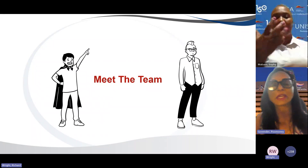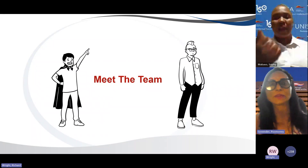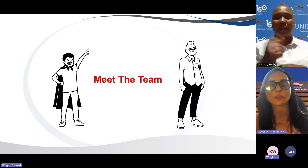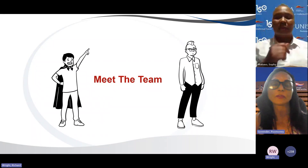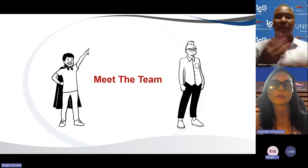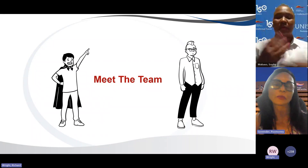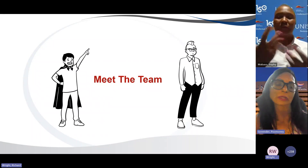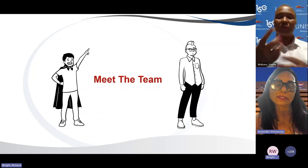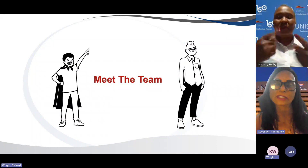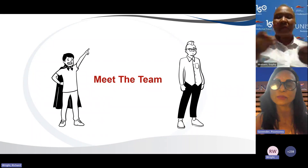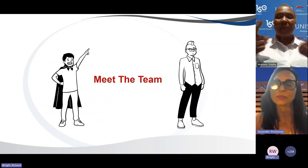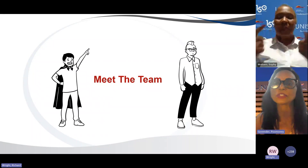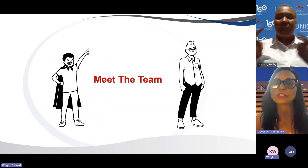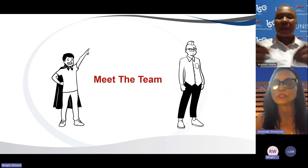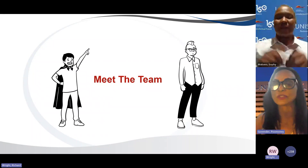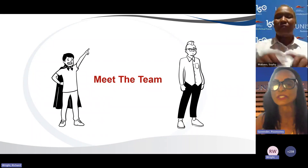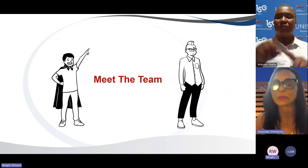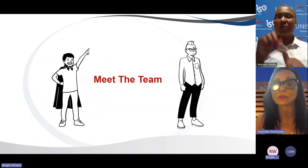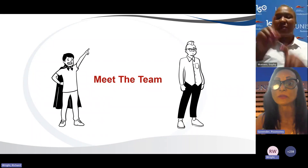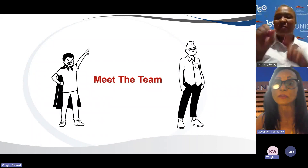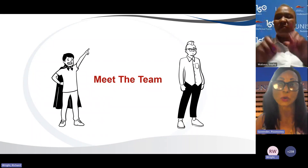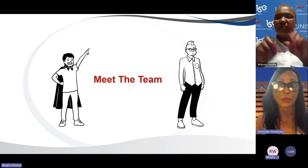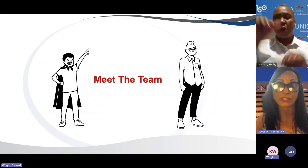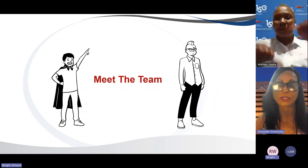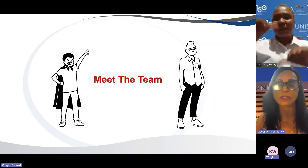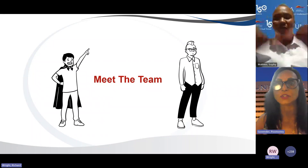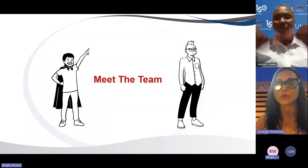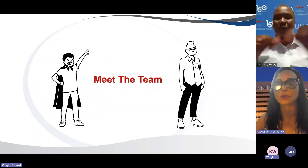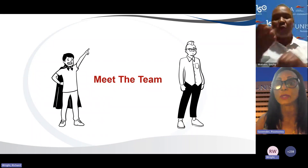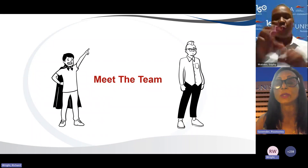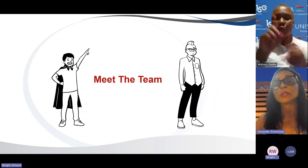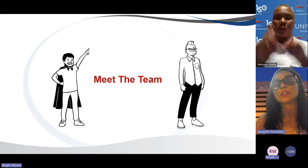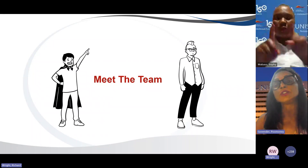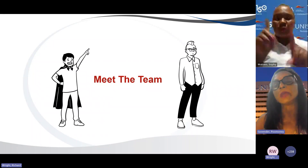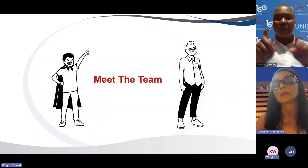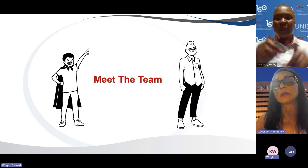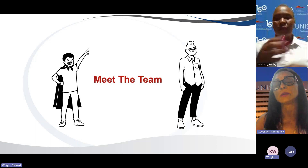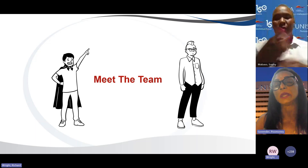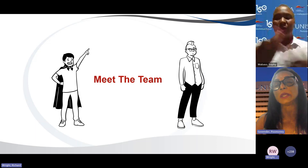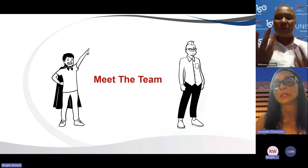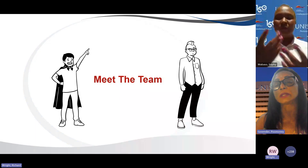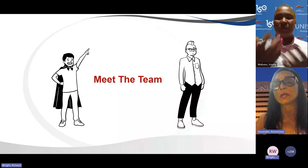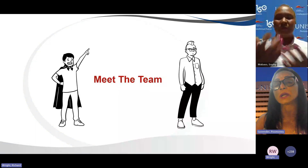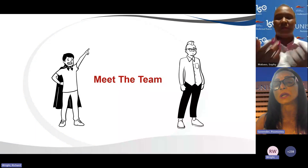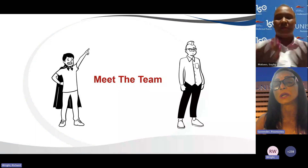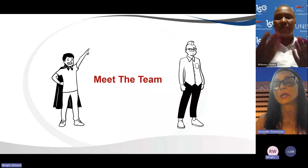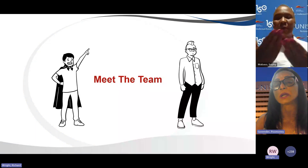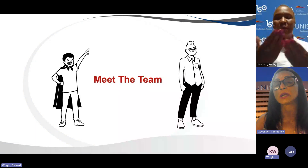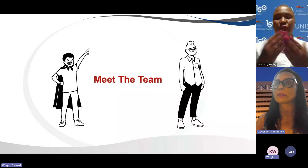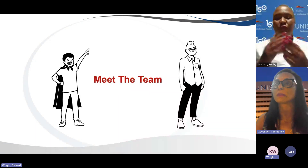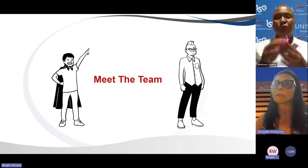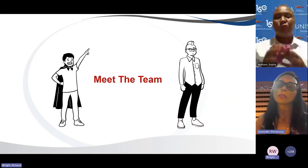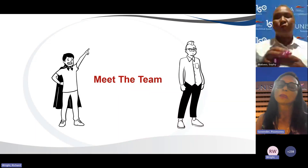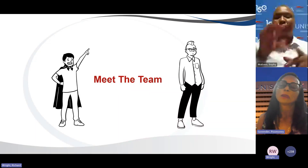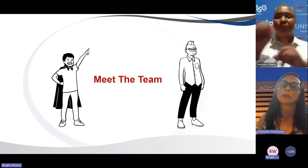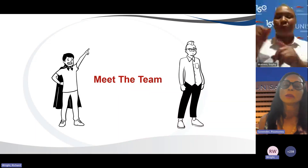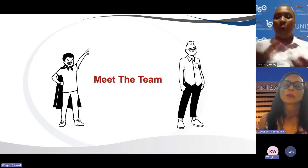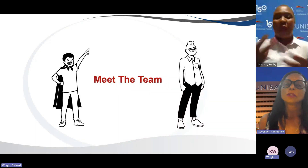the different types of assessment or different types of questions that you may encounter in your